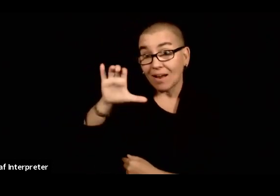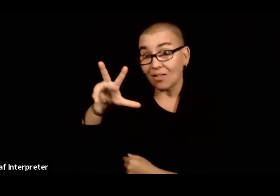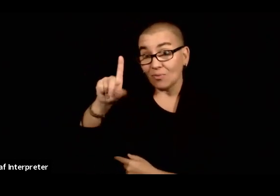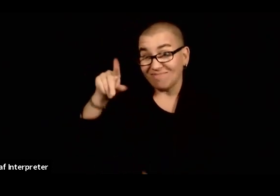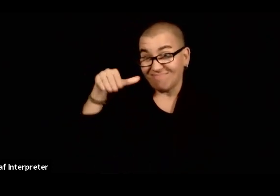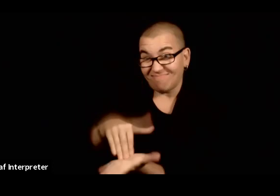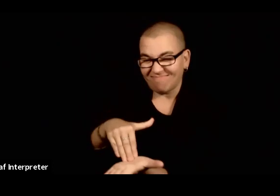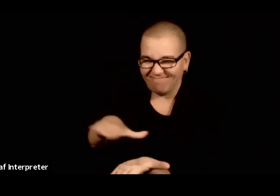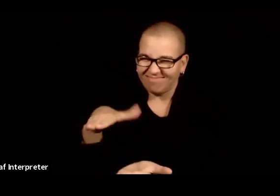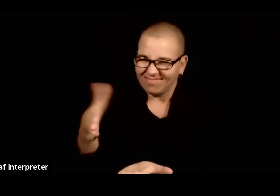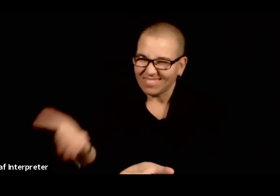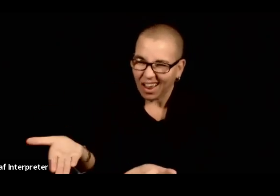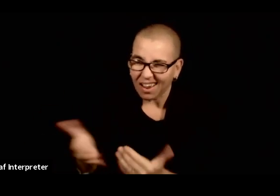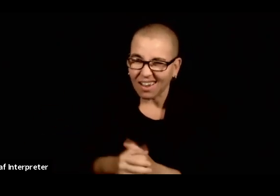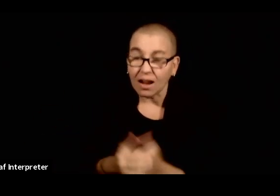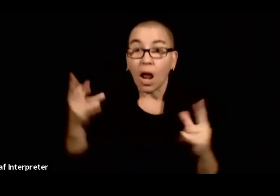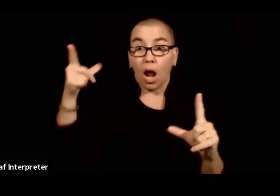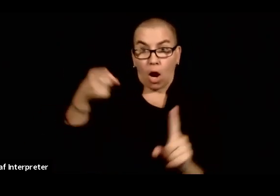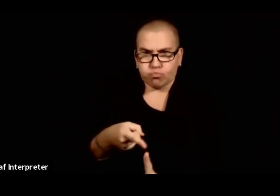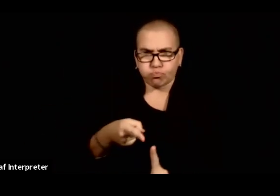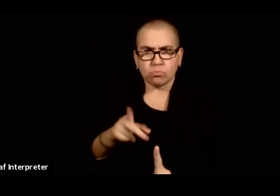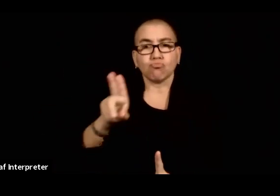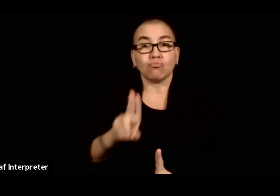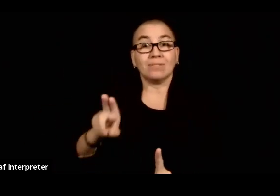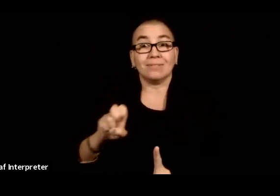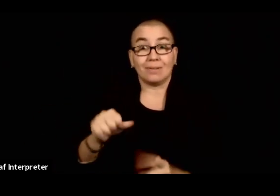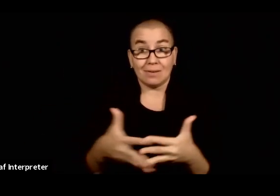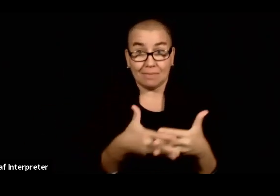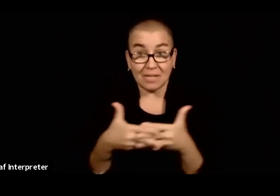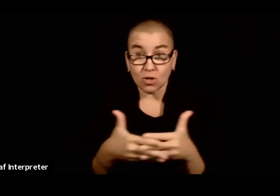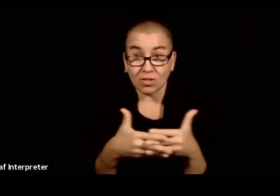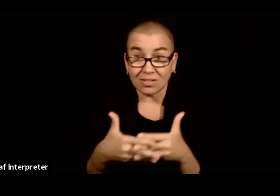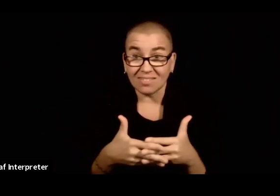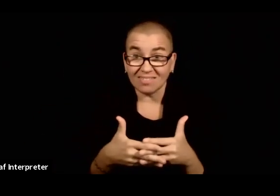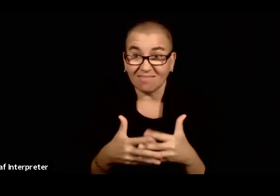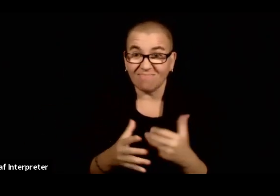morning, had crossed the 5 million case threshold and has over